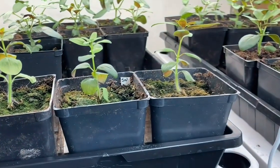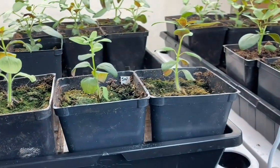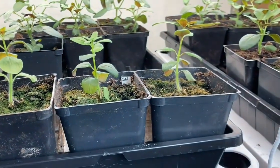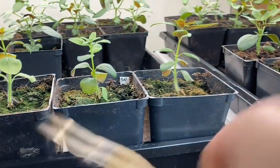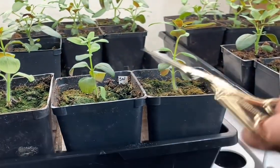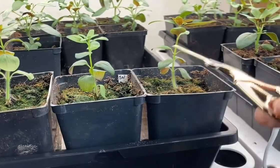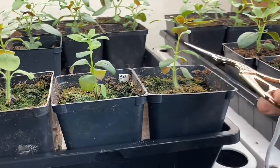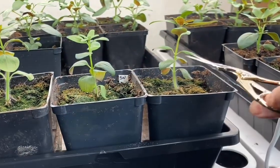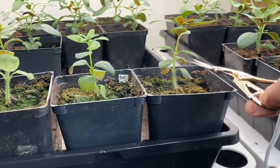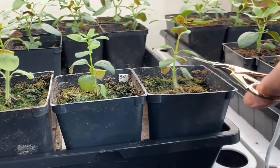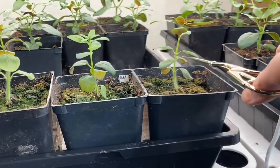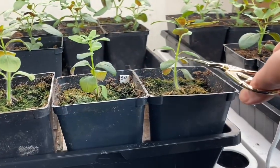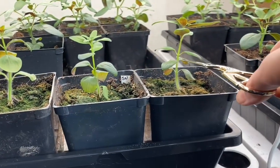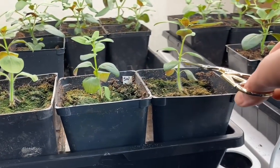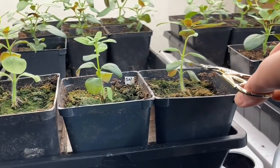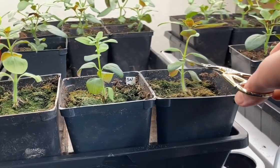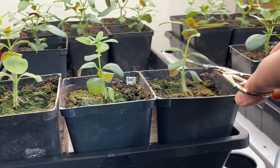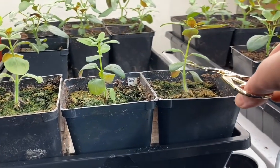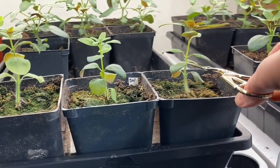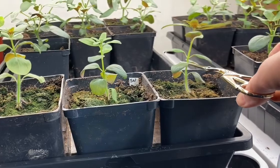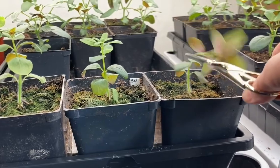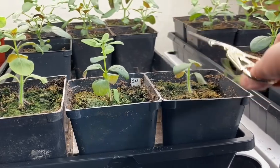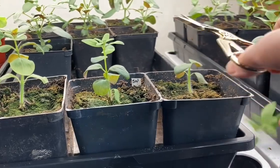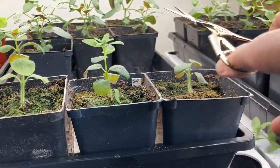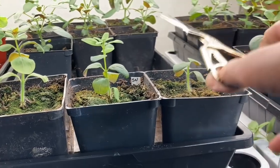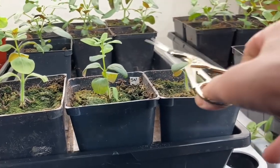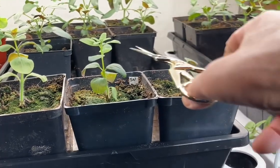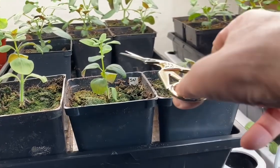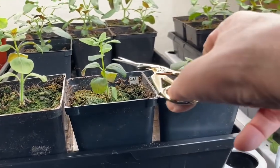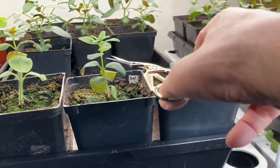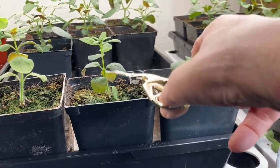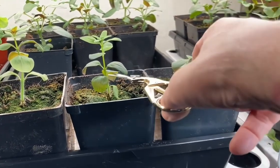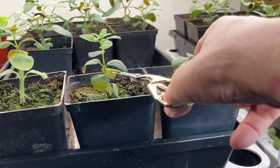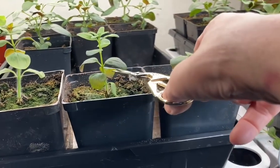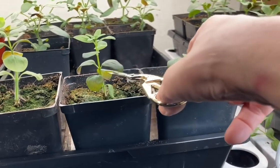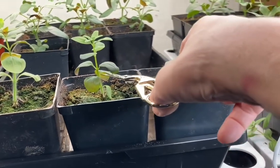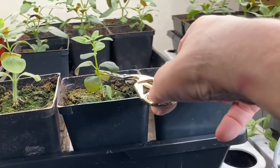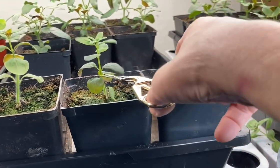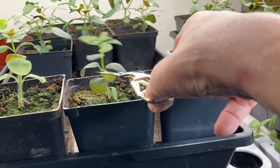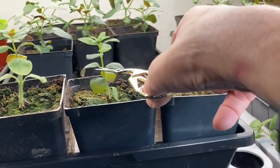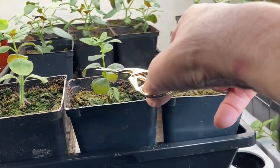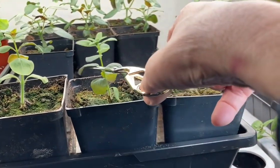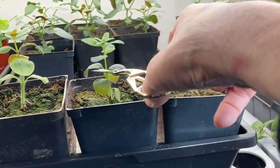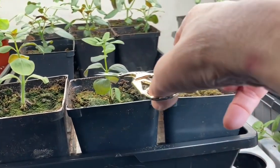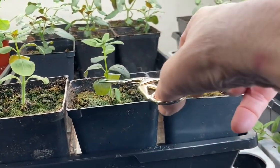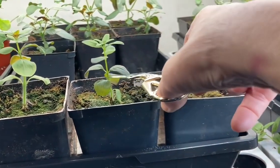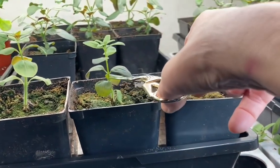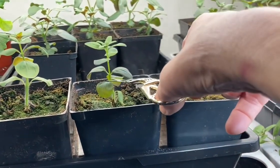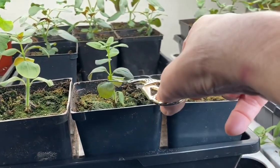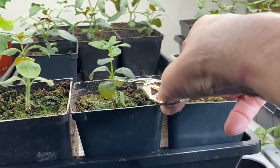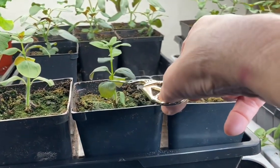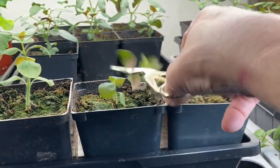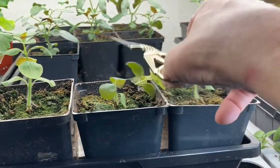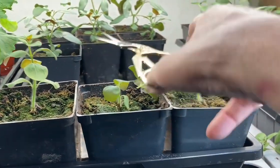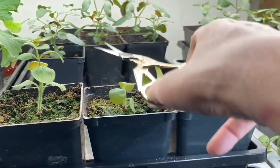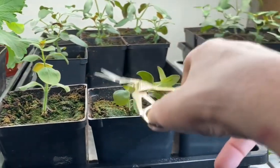So don't prune them back above the very first set of baby leaves. Go up to the first set of